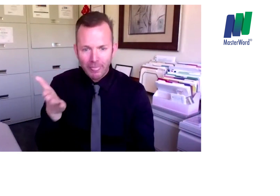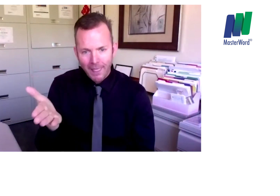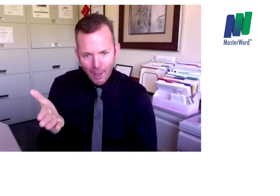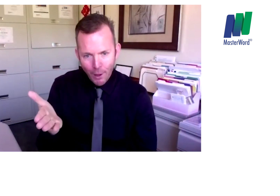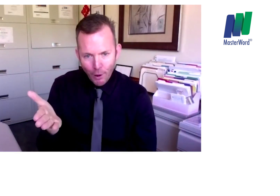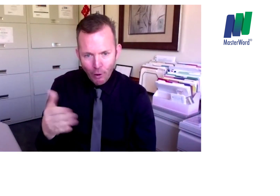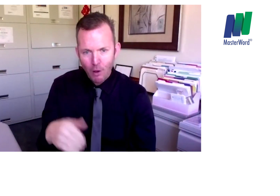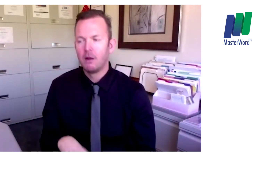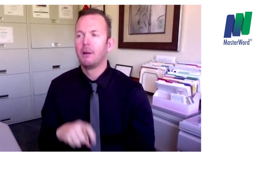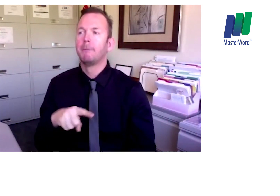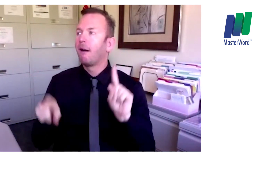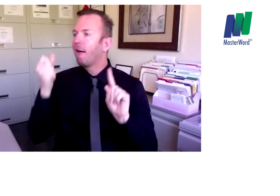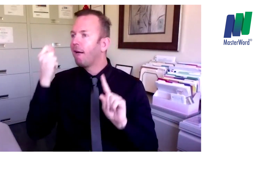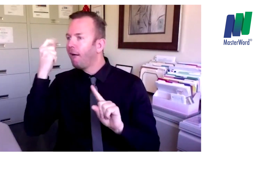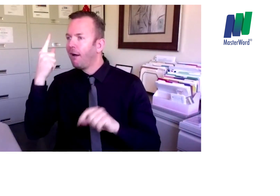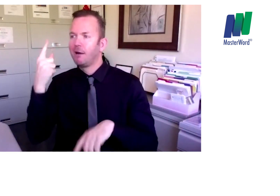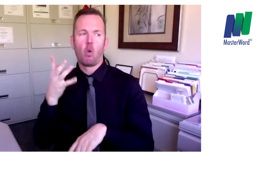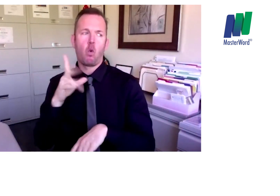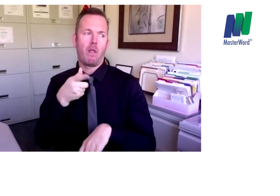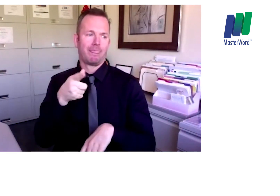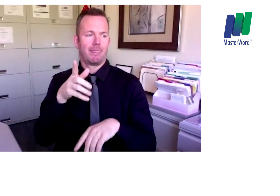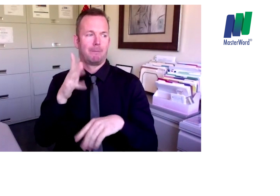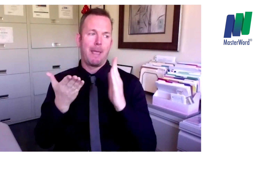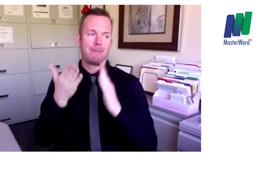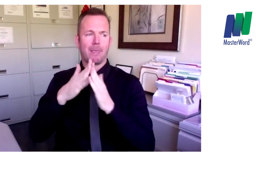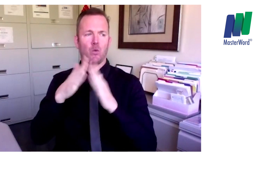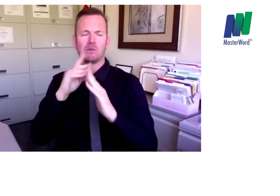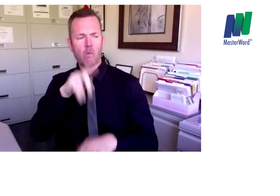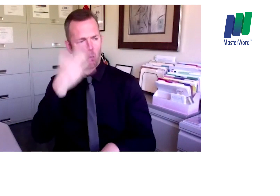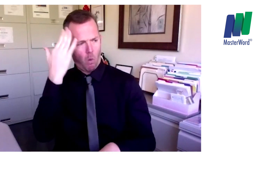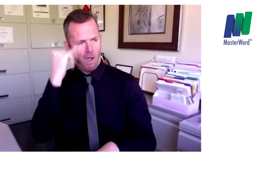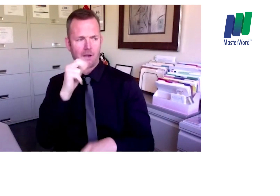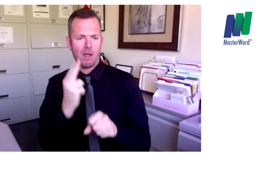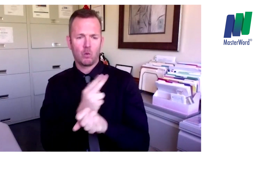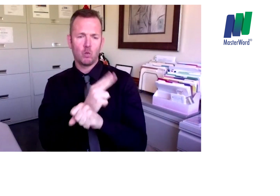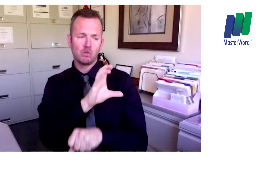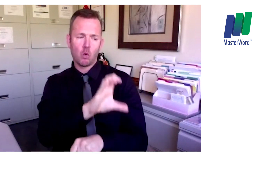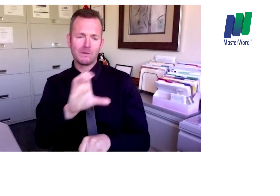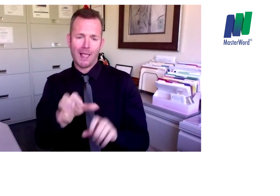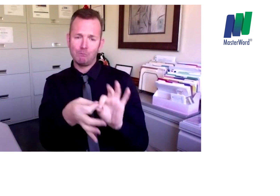barriers to communication, increased barriers to natural culture taking place.